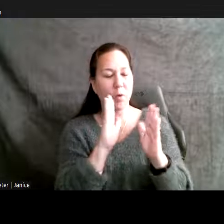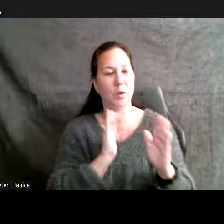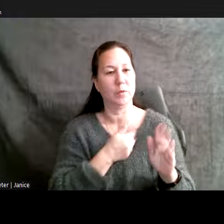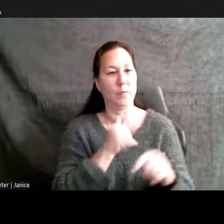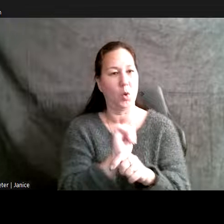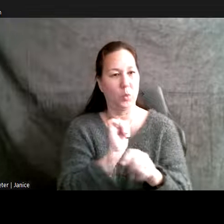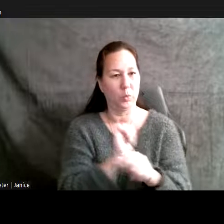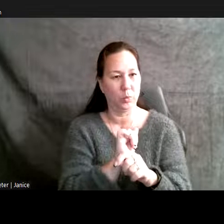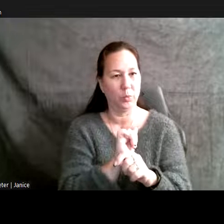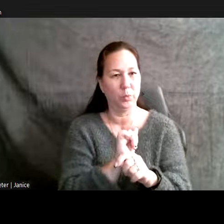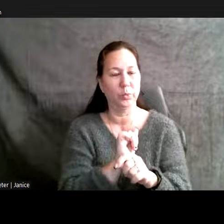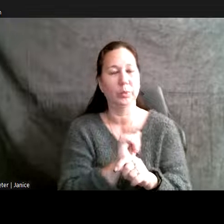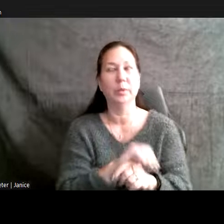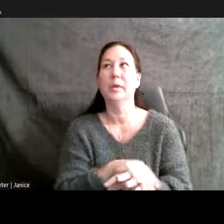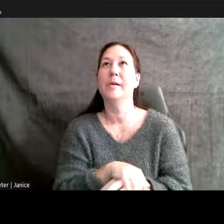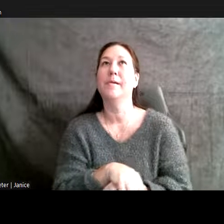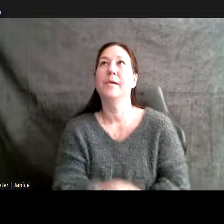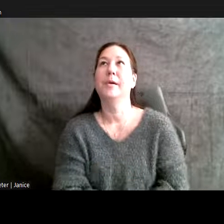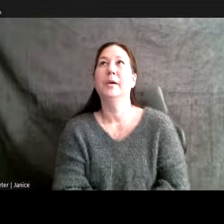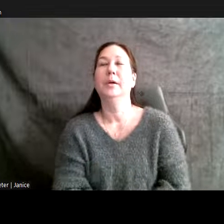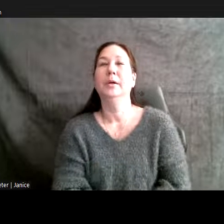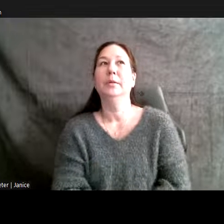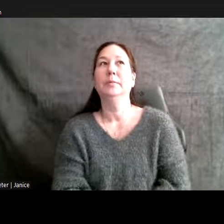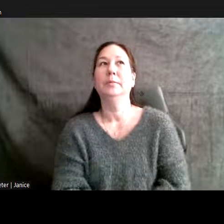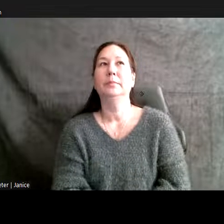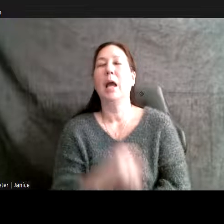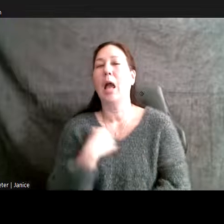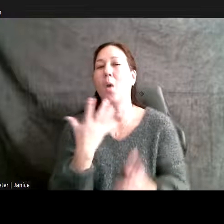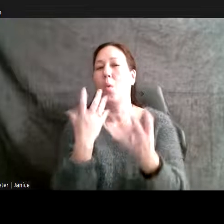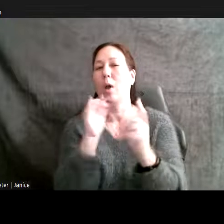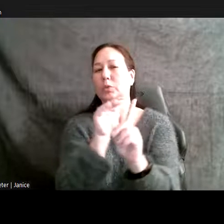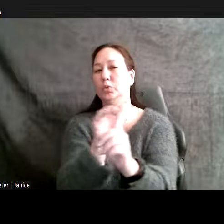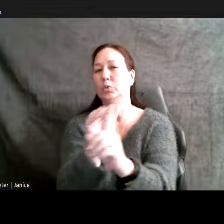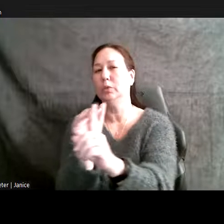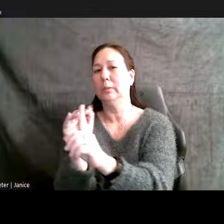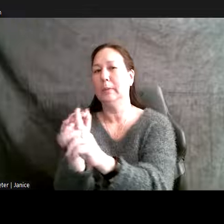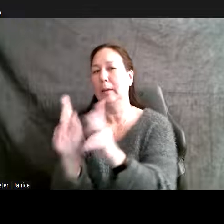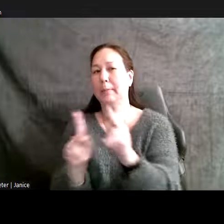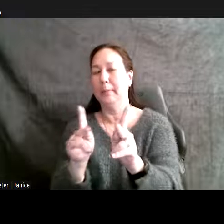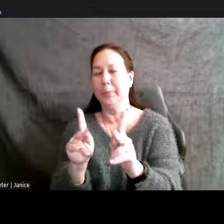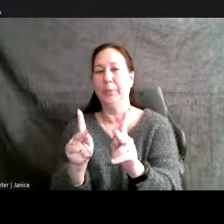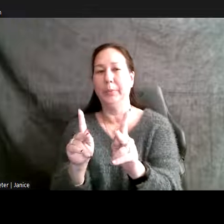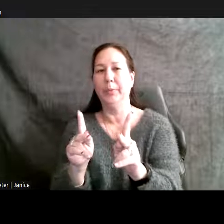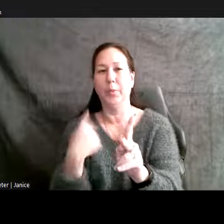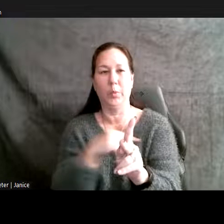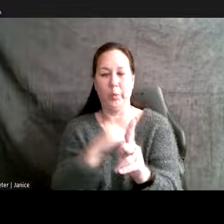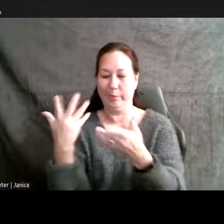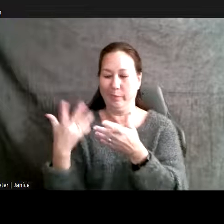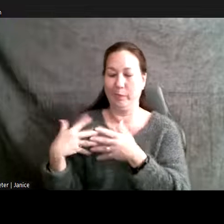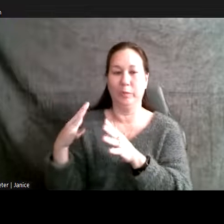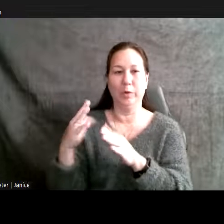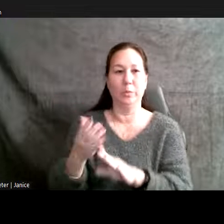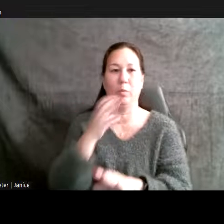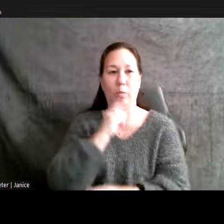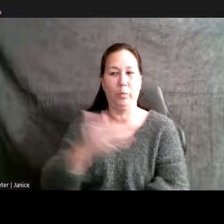wanted to just remind folks what we had done previously.